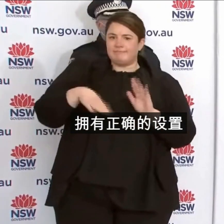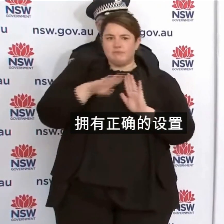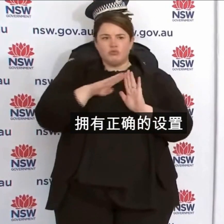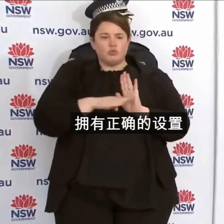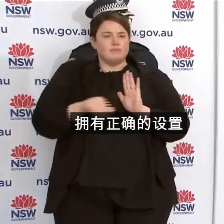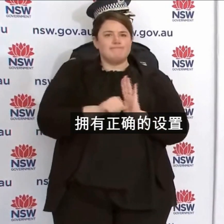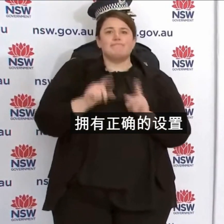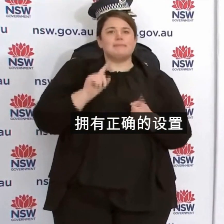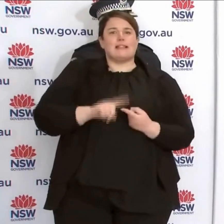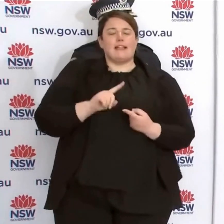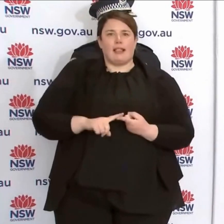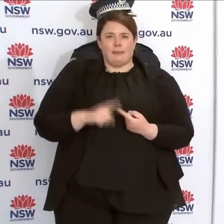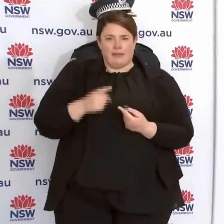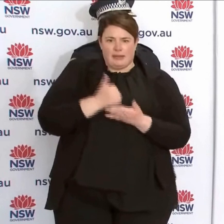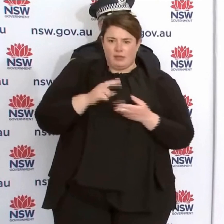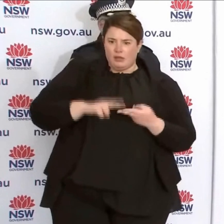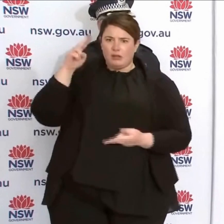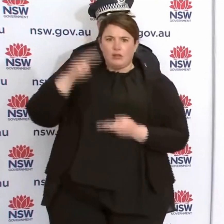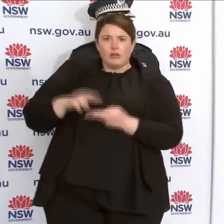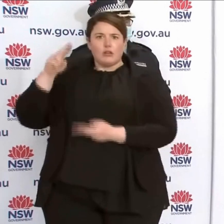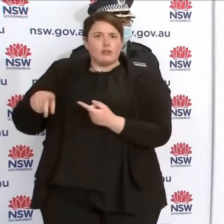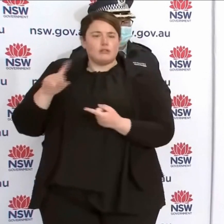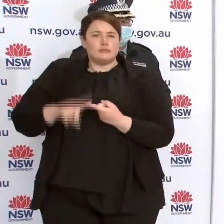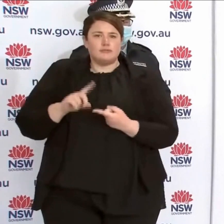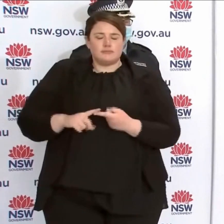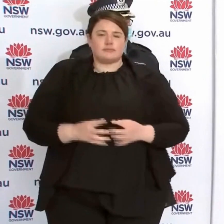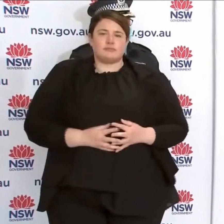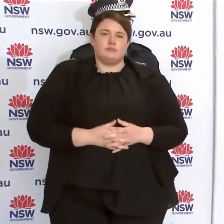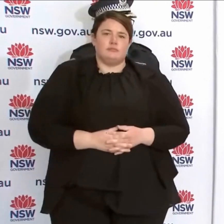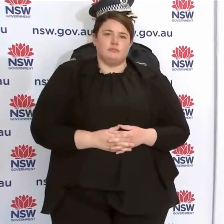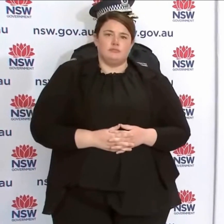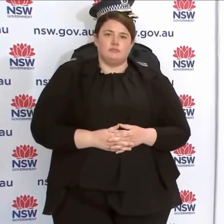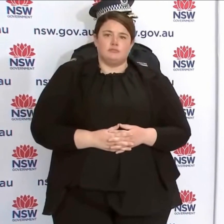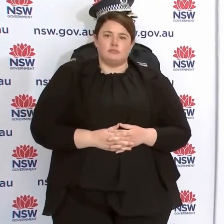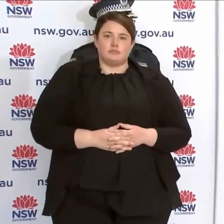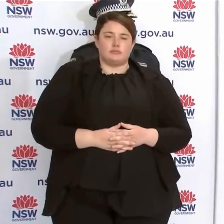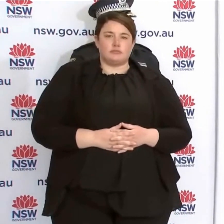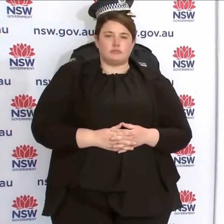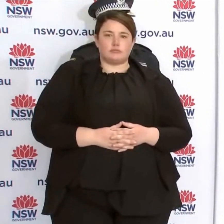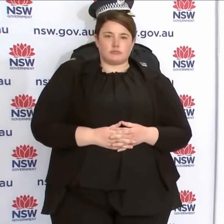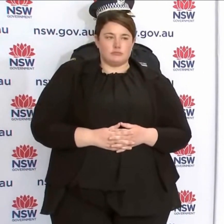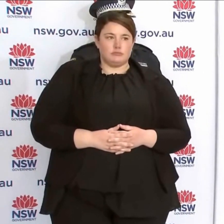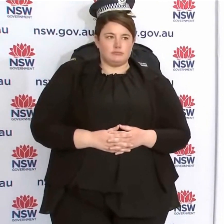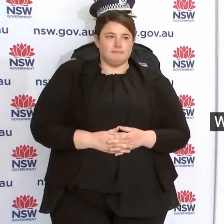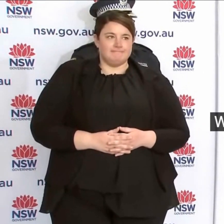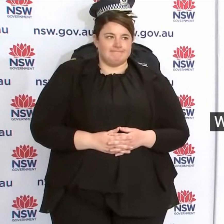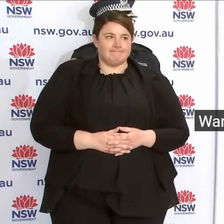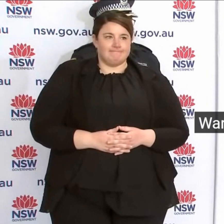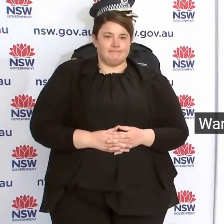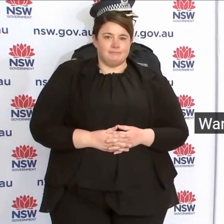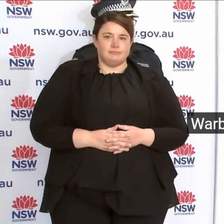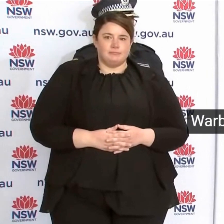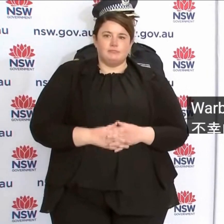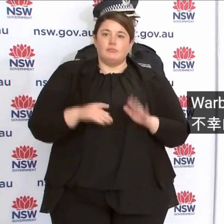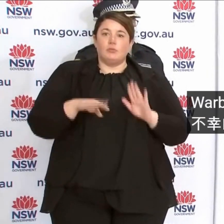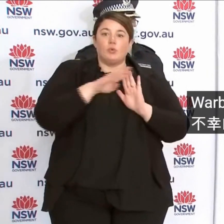How can that be the case when cases keep skyrocketing? Oh, look, as we know, the settings are one thing, and as Deputy